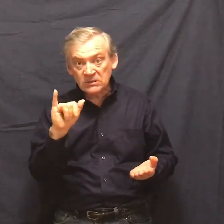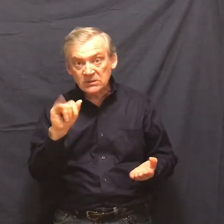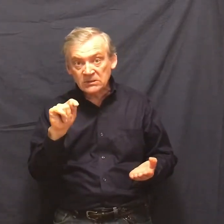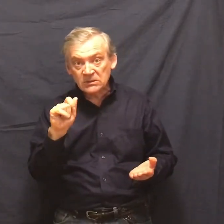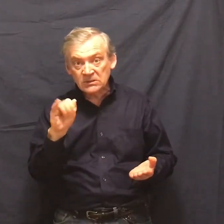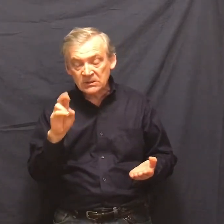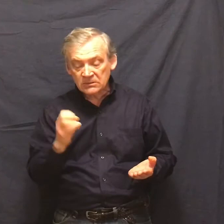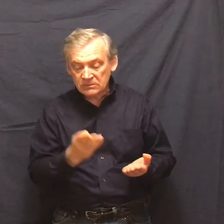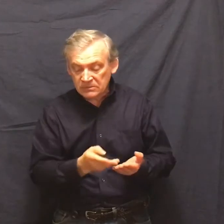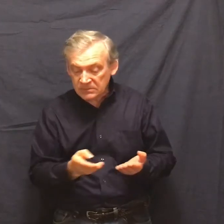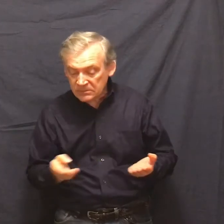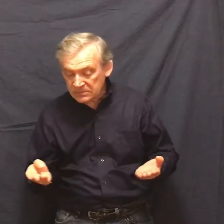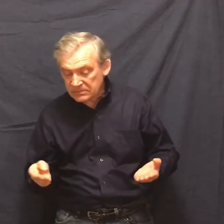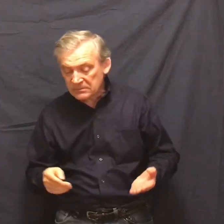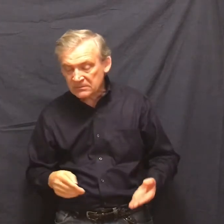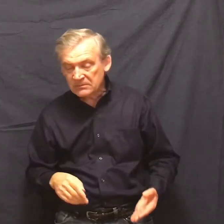"Hope you get on my team," he said.